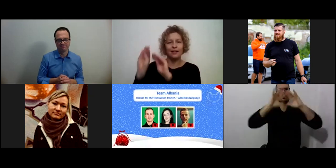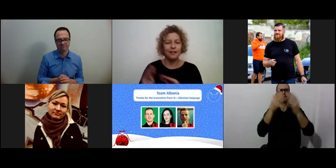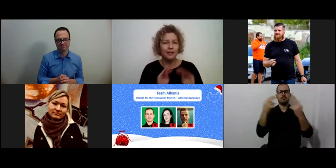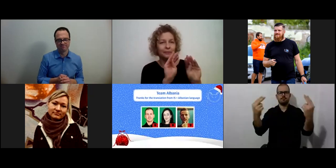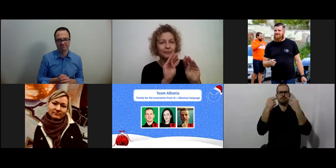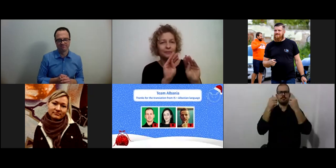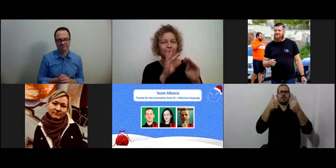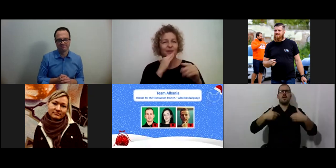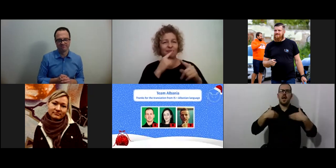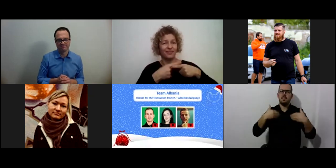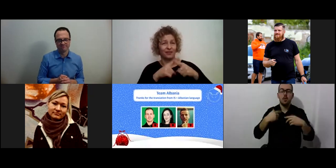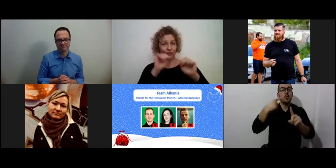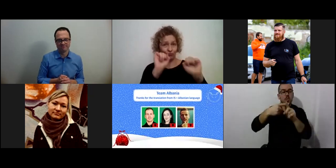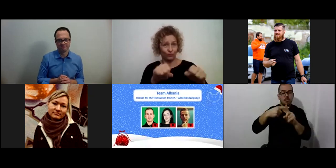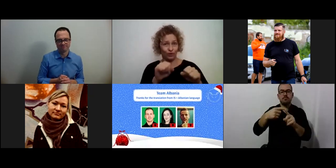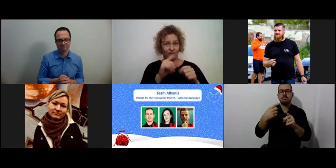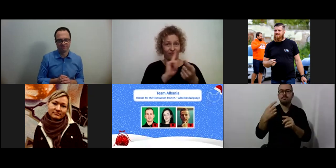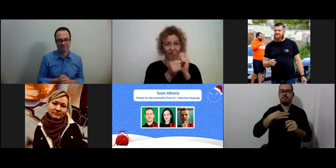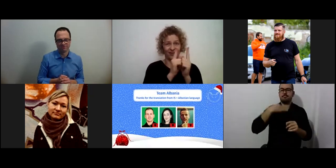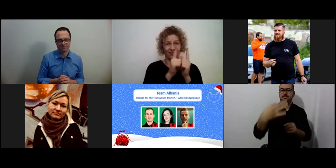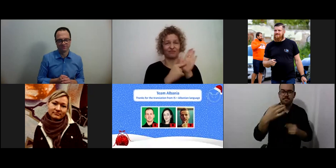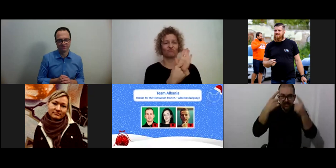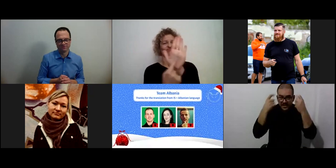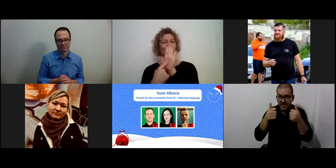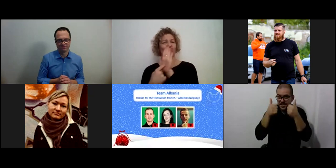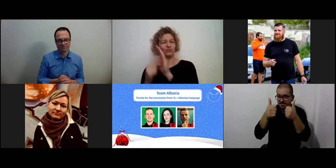this technology has emerged that we've had so much global